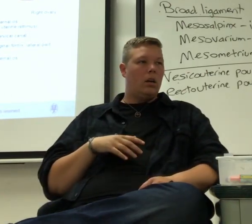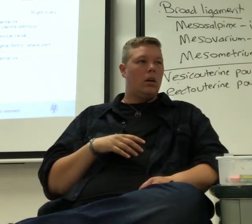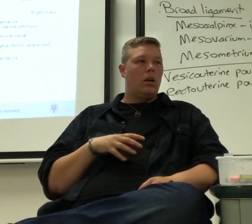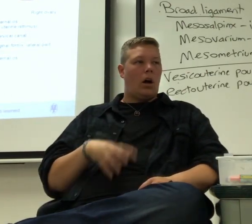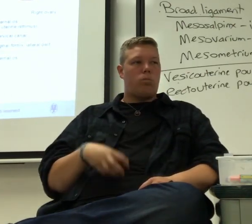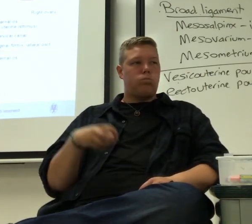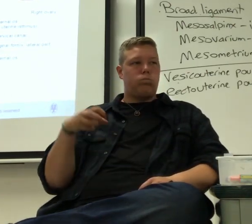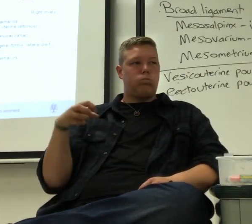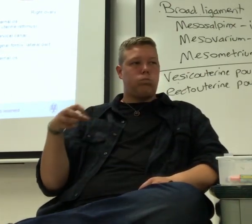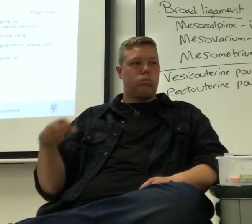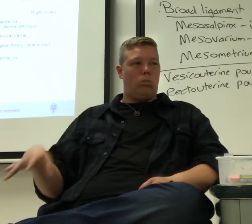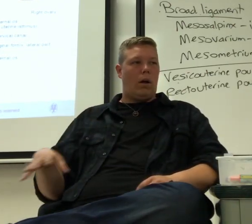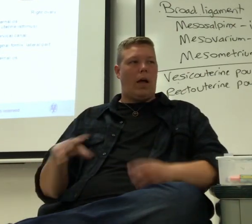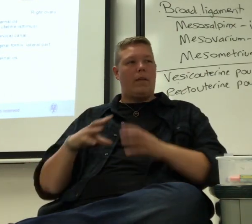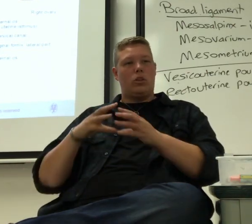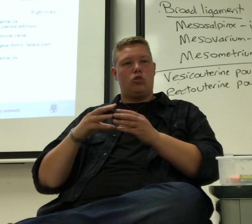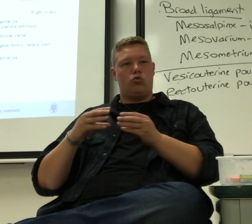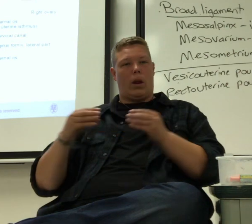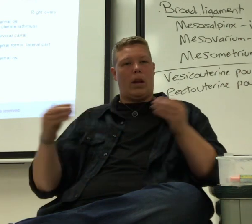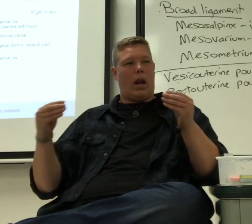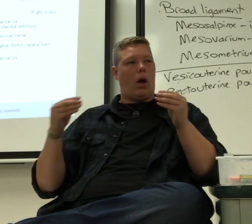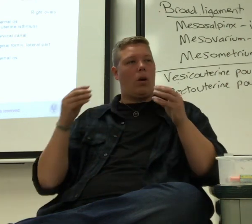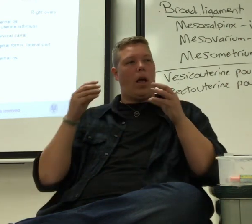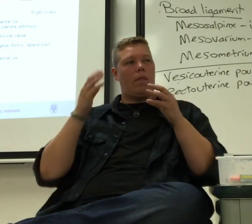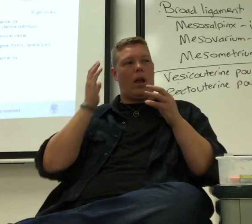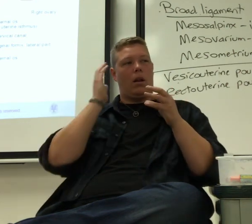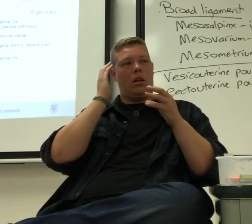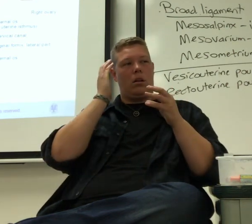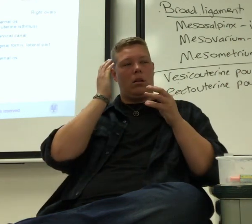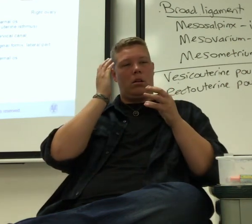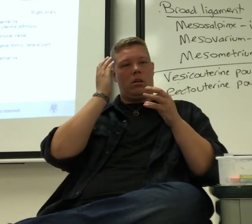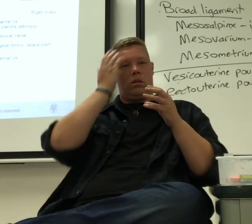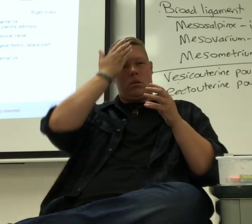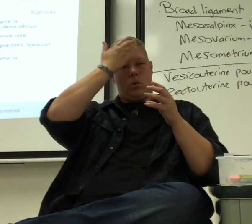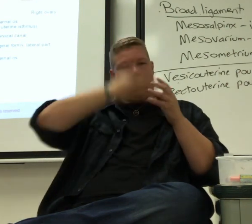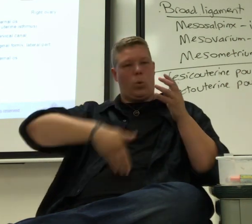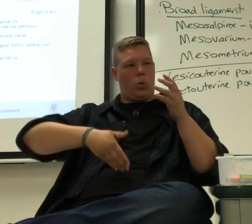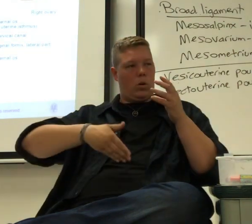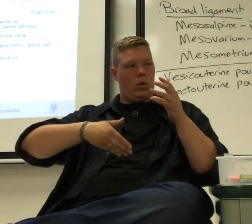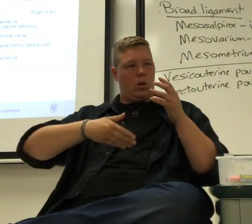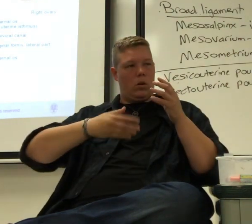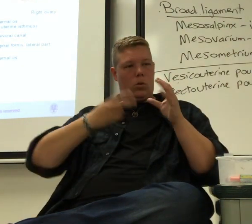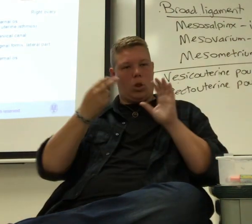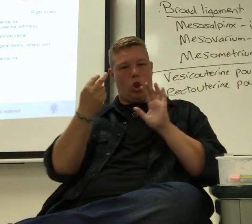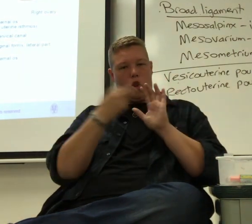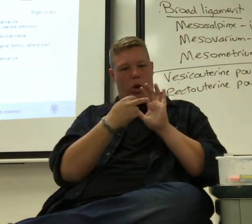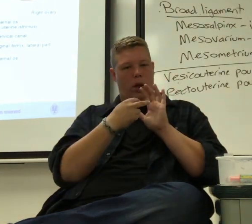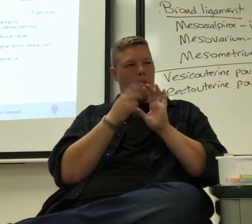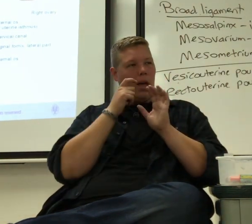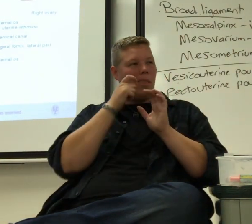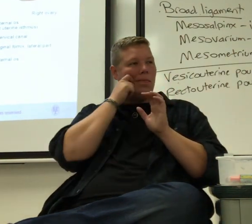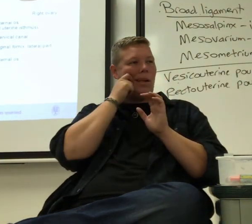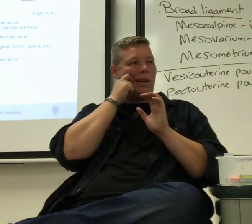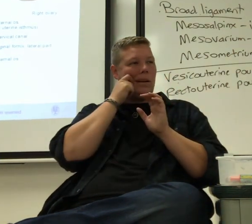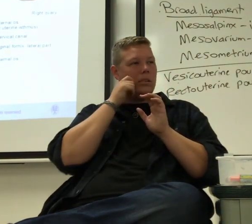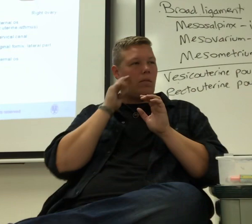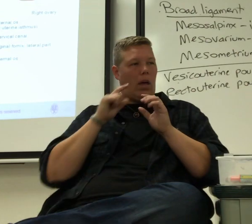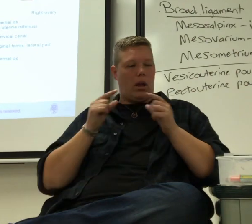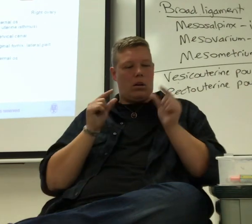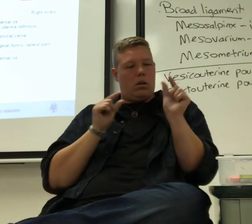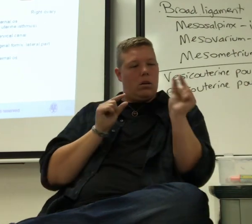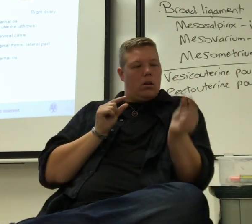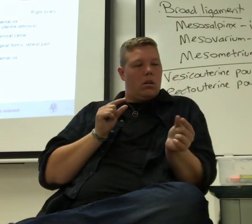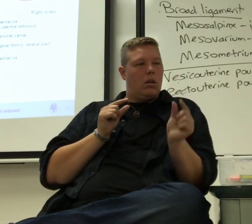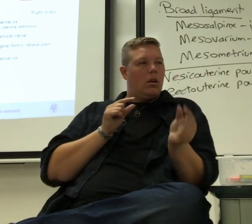and then straighten it out and cut right through the frontal plane, you can view the thickness of the uterine wall as well